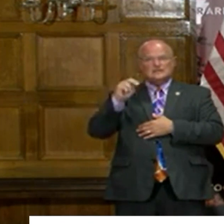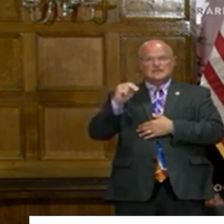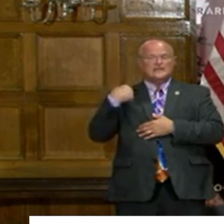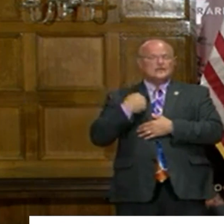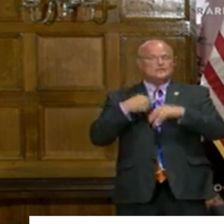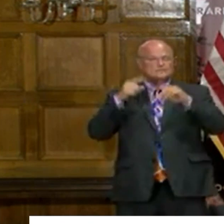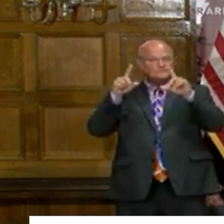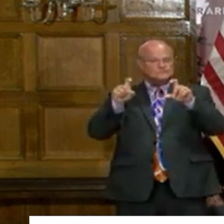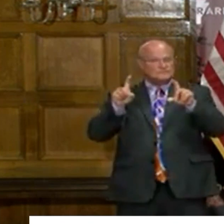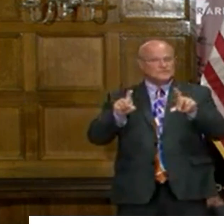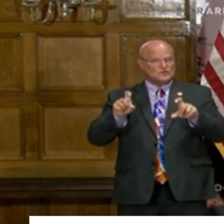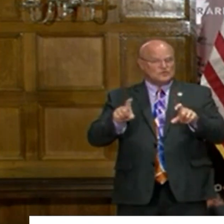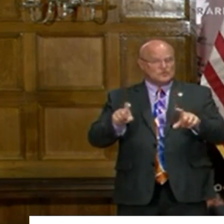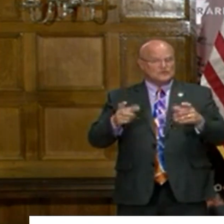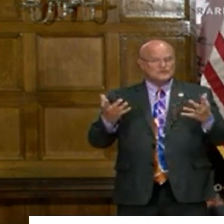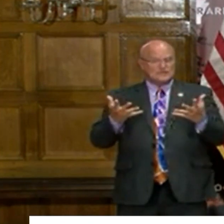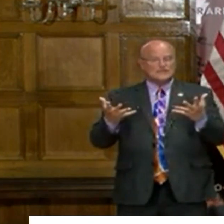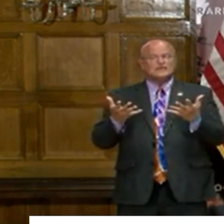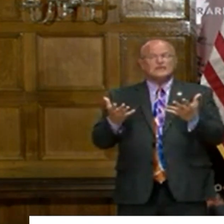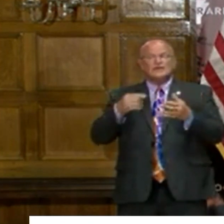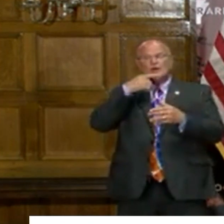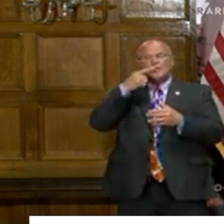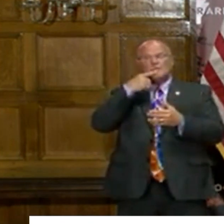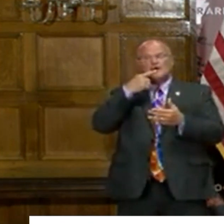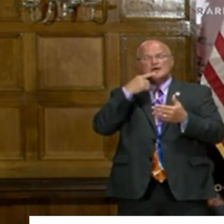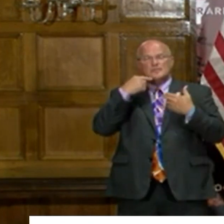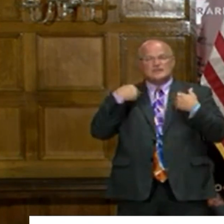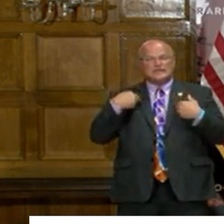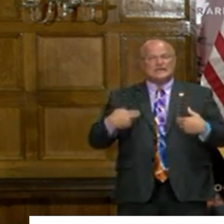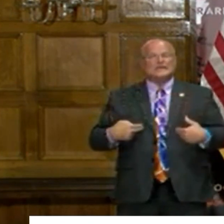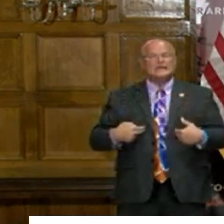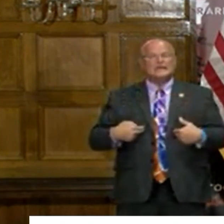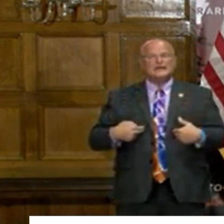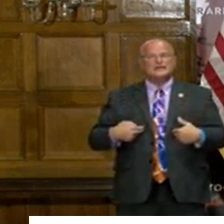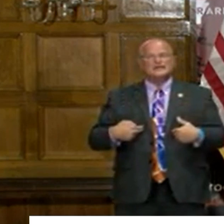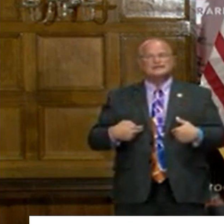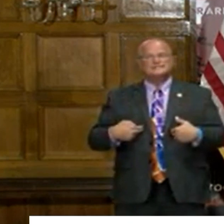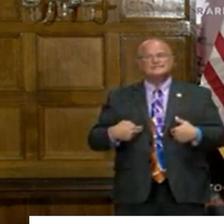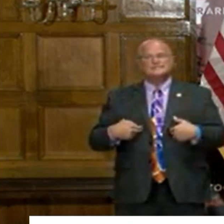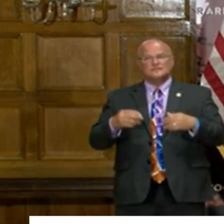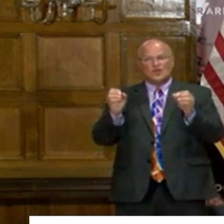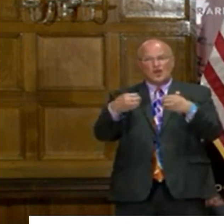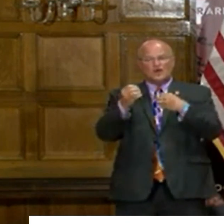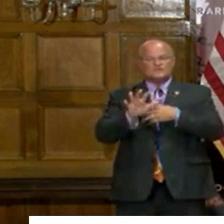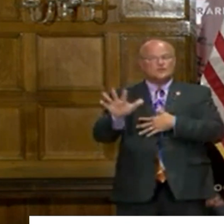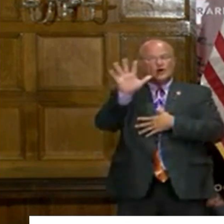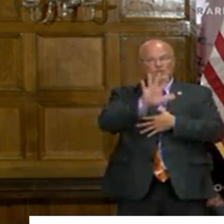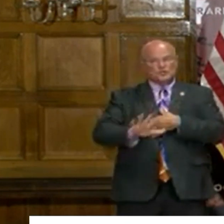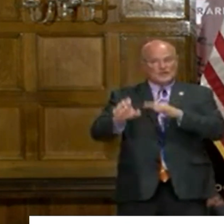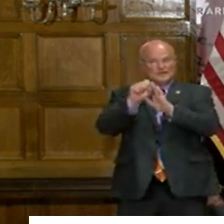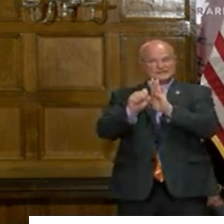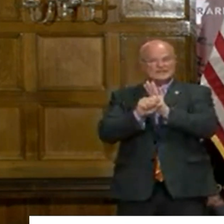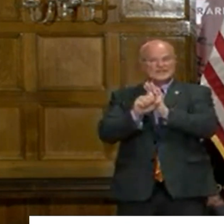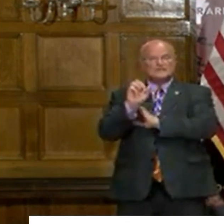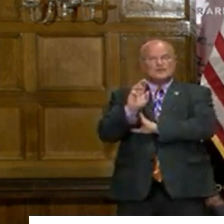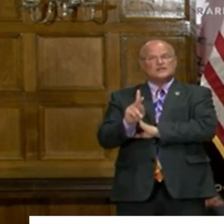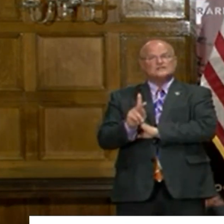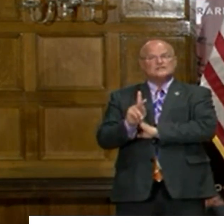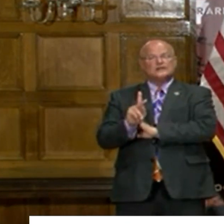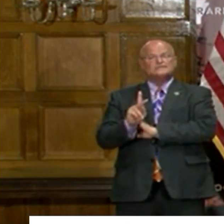that testing in our public health offices across the state of